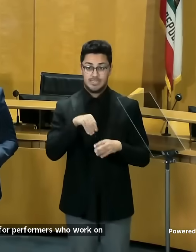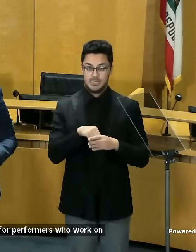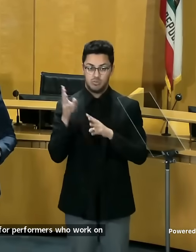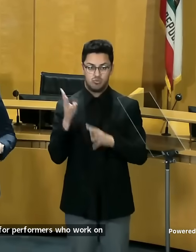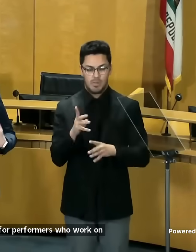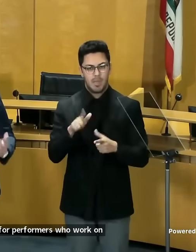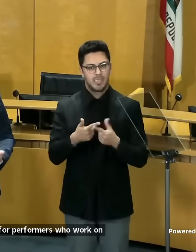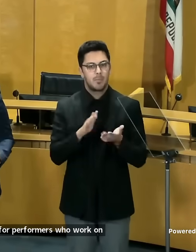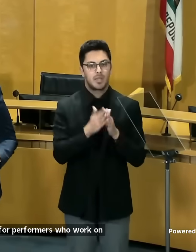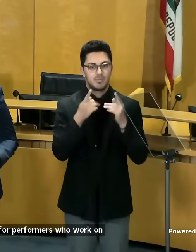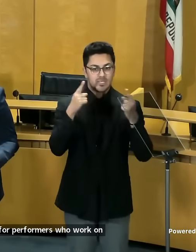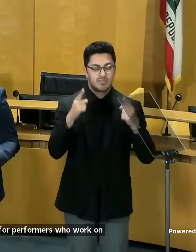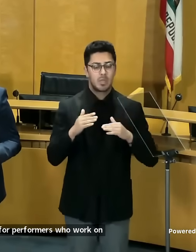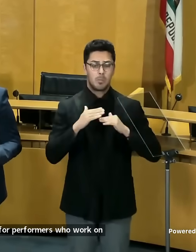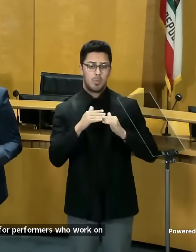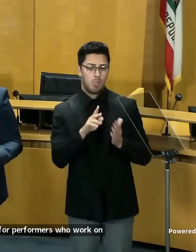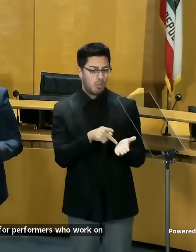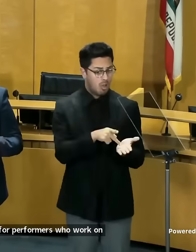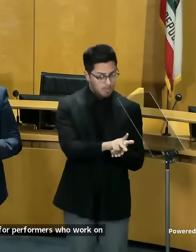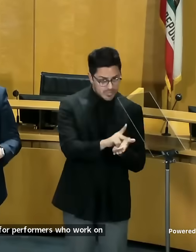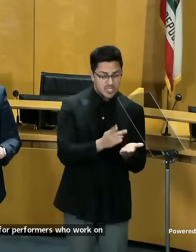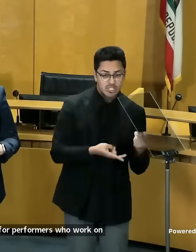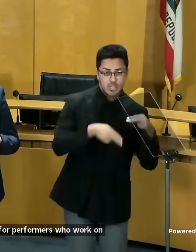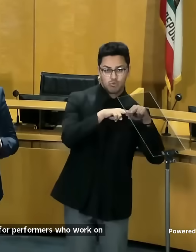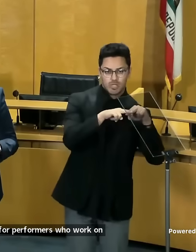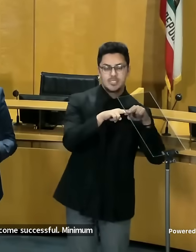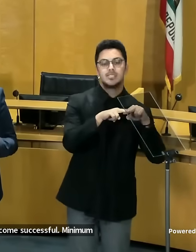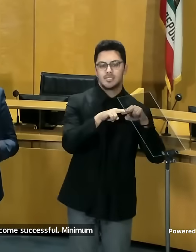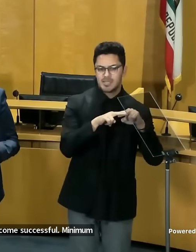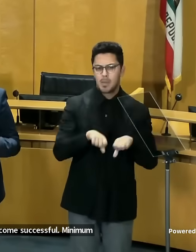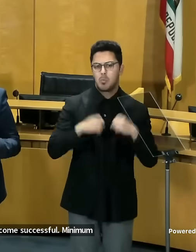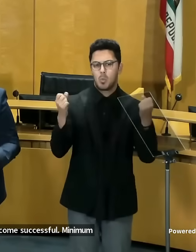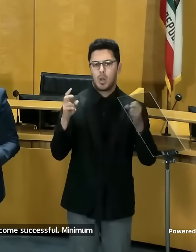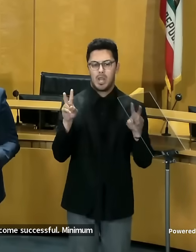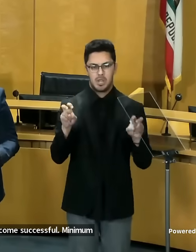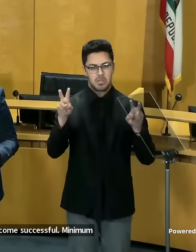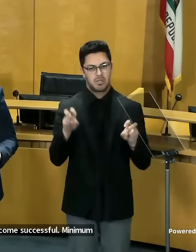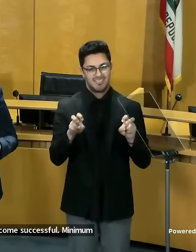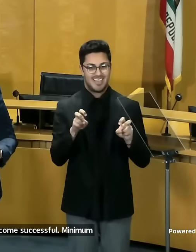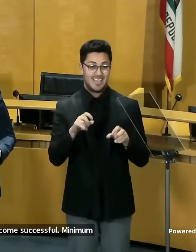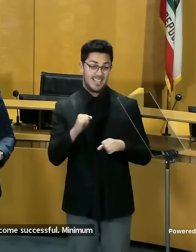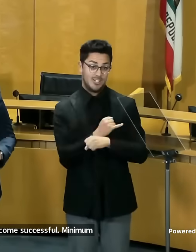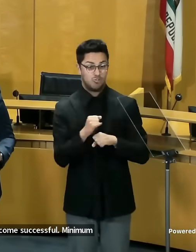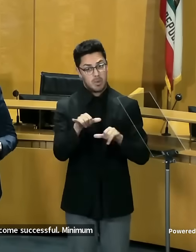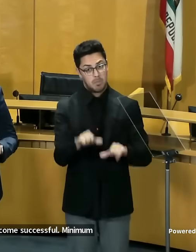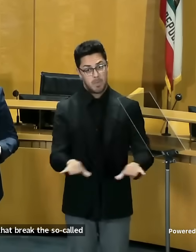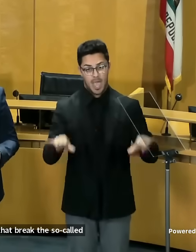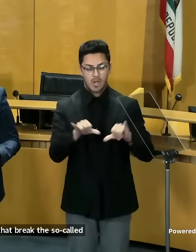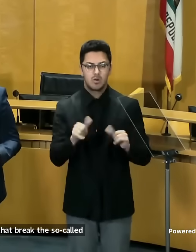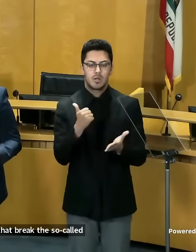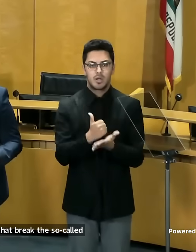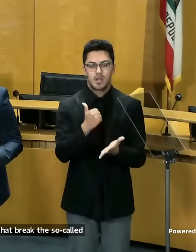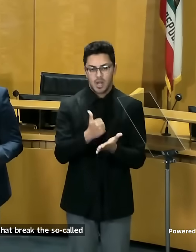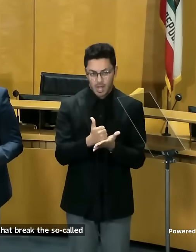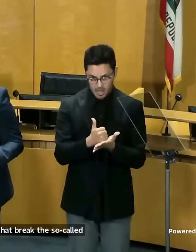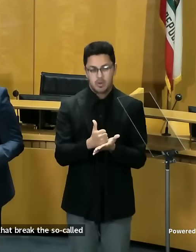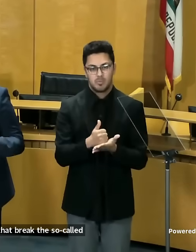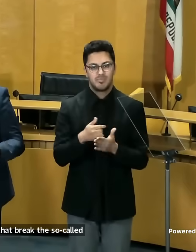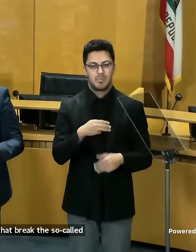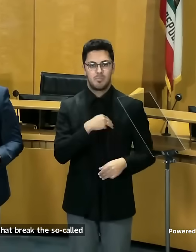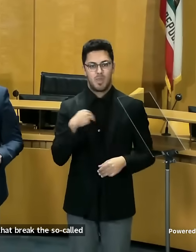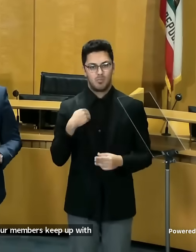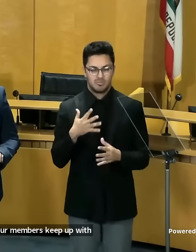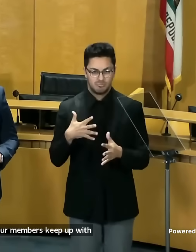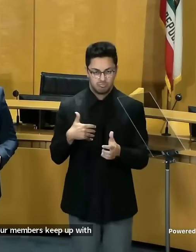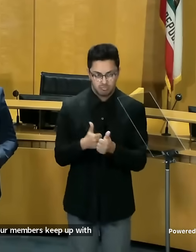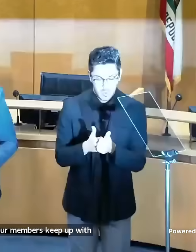successful. Minimum compensation increases that break the so-called industry pattern and help our members keep up with the harm